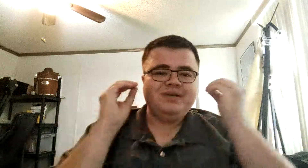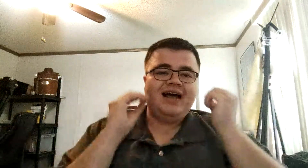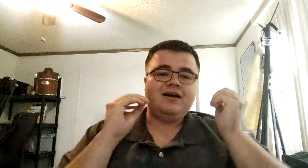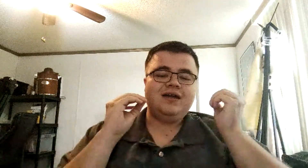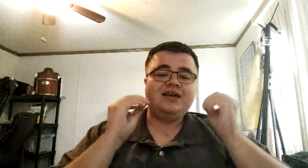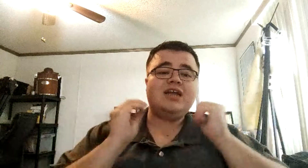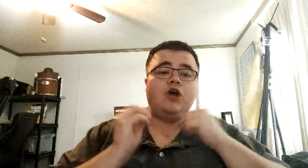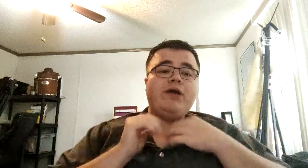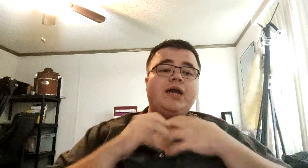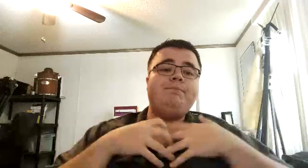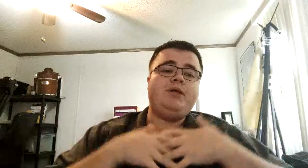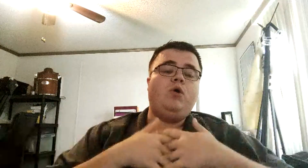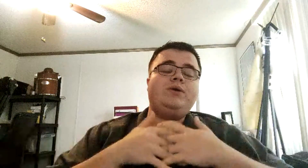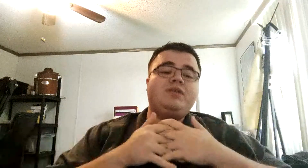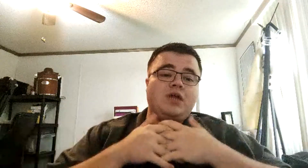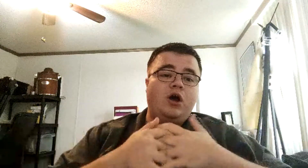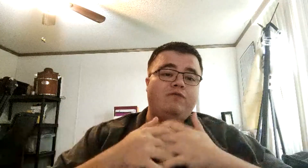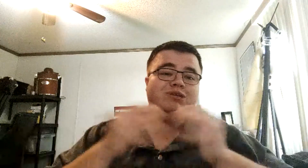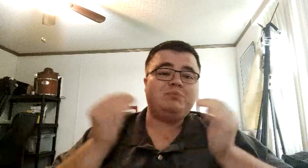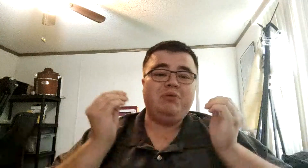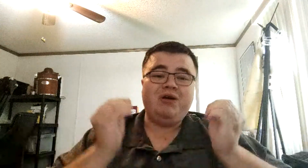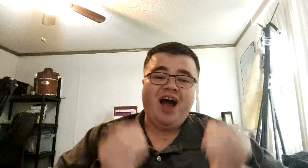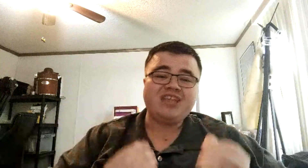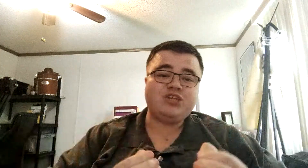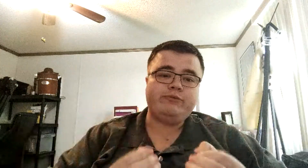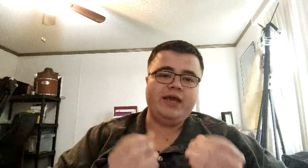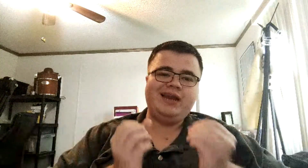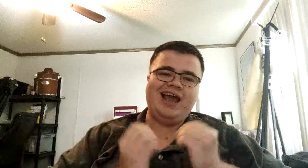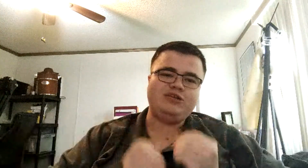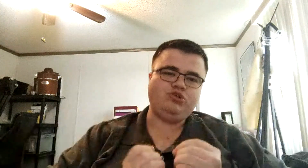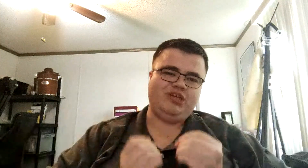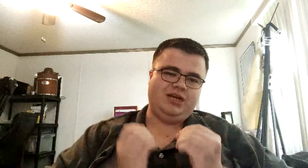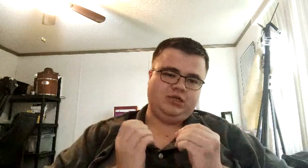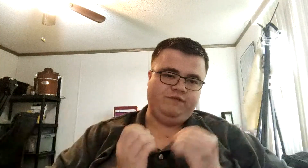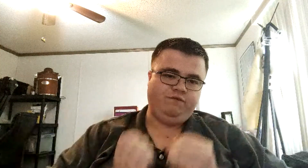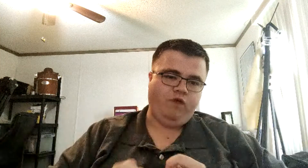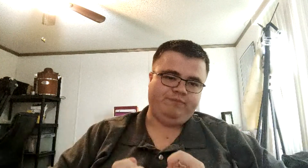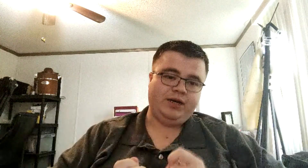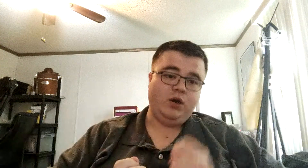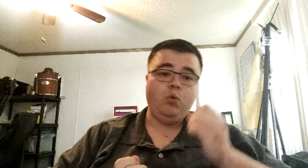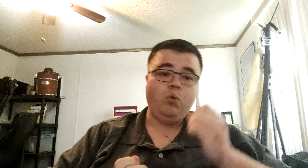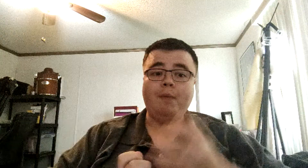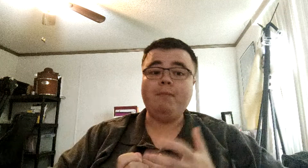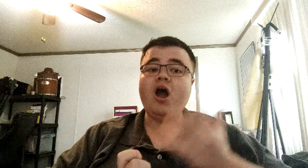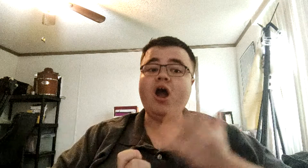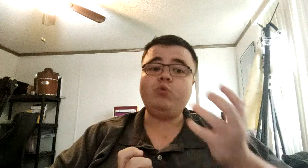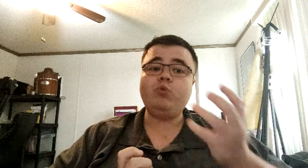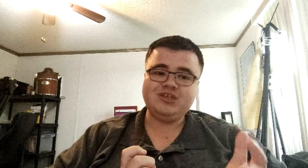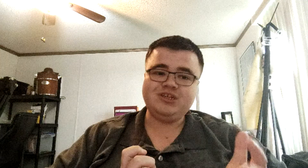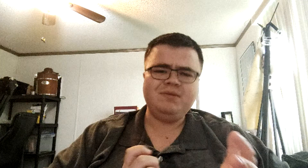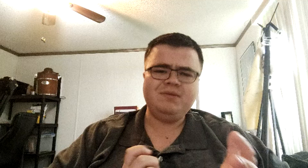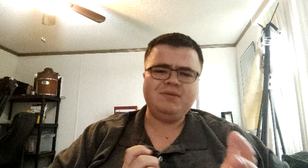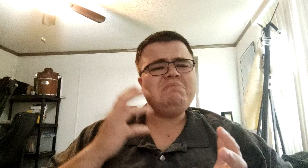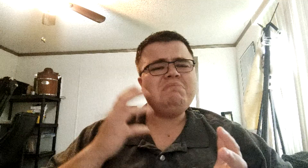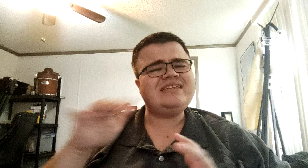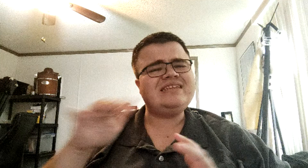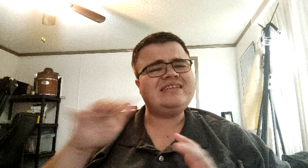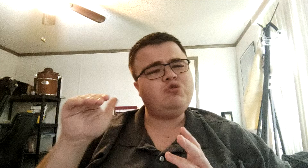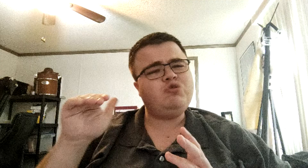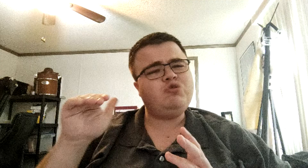yeah, actually, Graham Bell himself was castrated eugenics informant, a man with oralism, but not